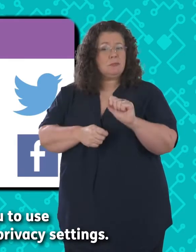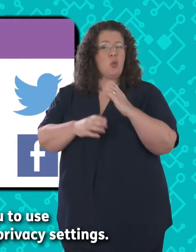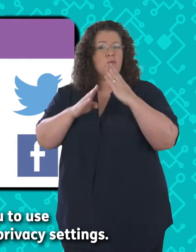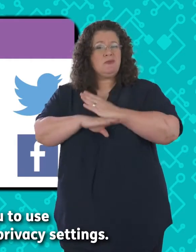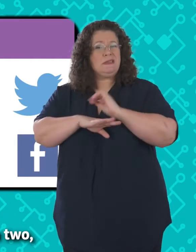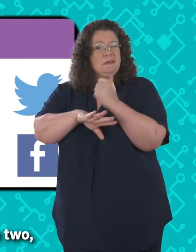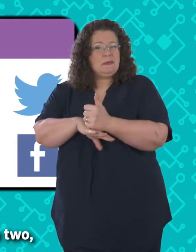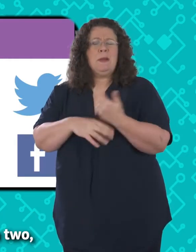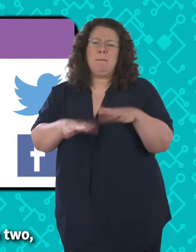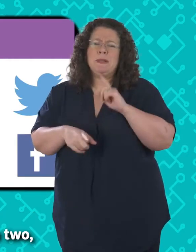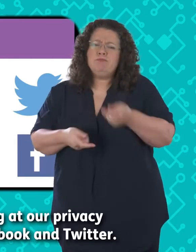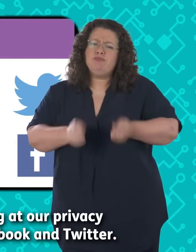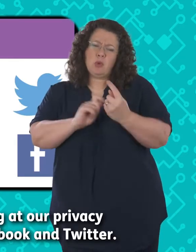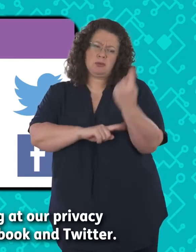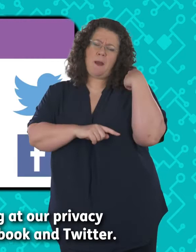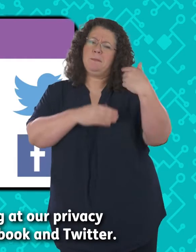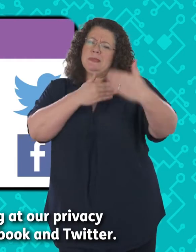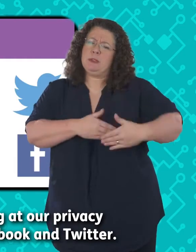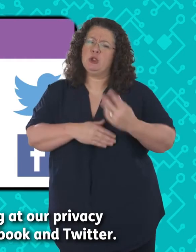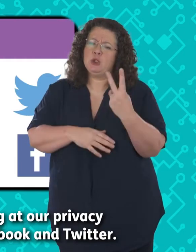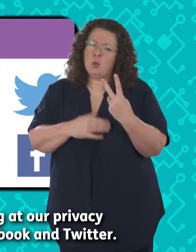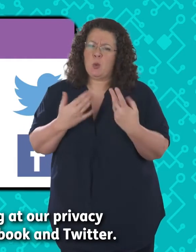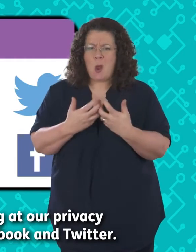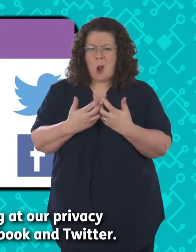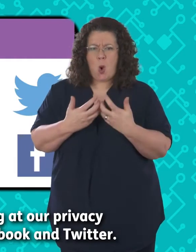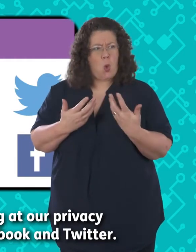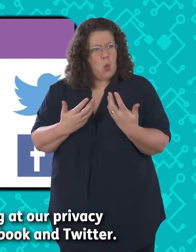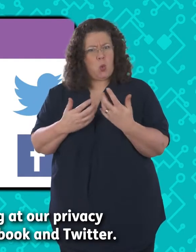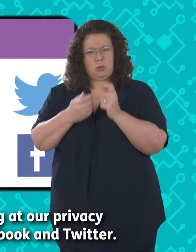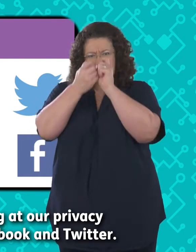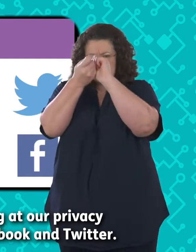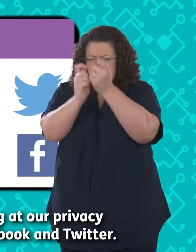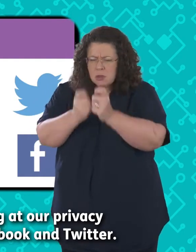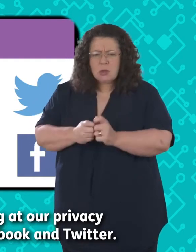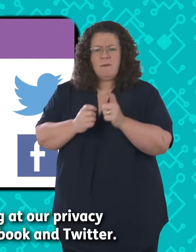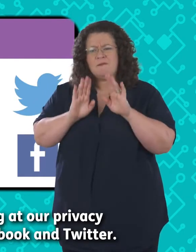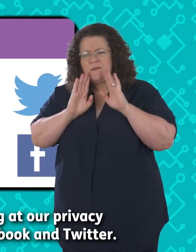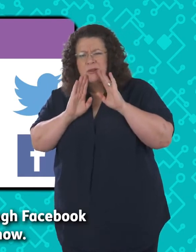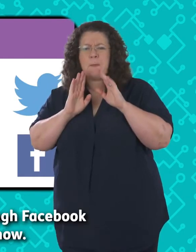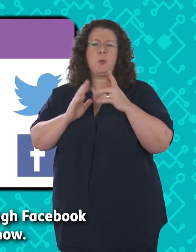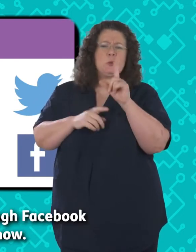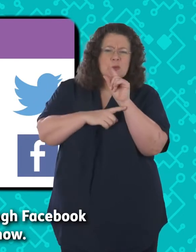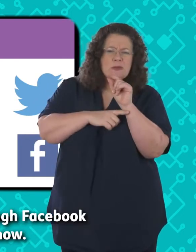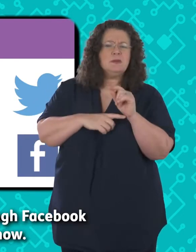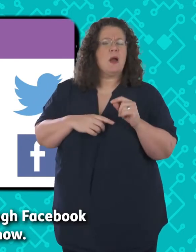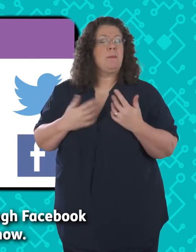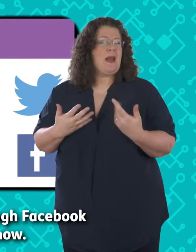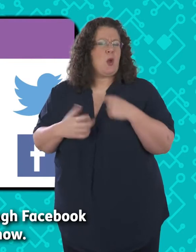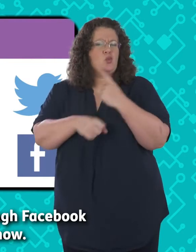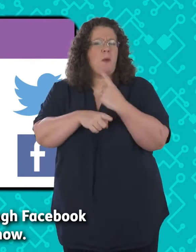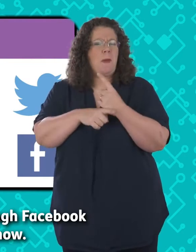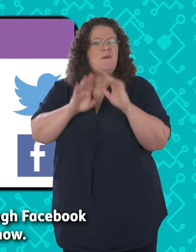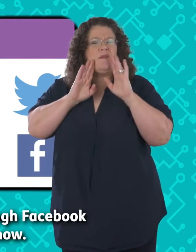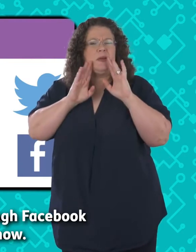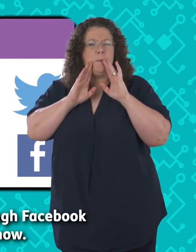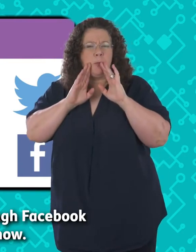settings. In session 2, we discussed looking at our privacy settings on both Facebook and Twitter, but I will go through